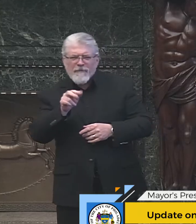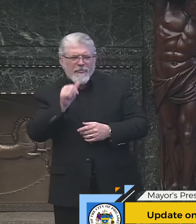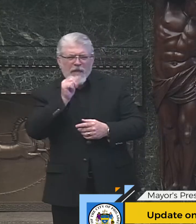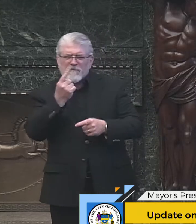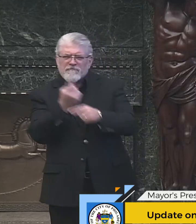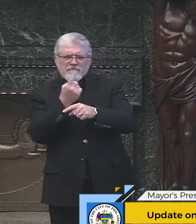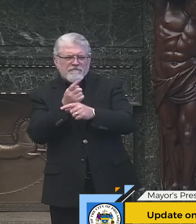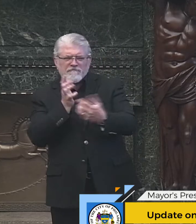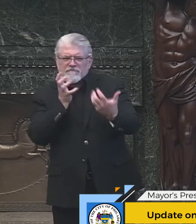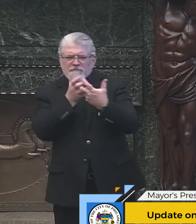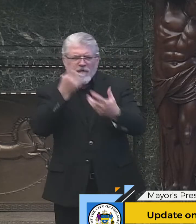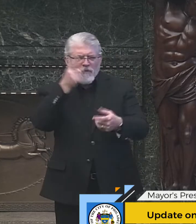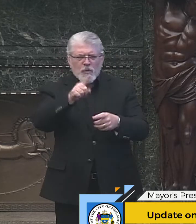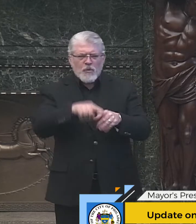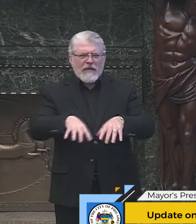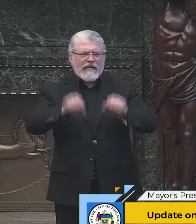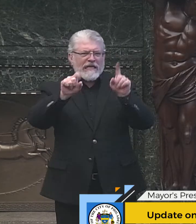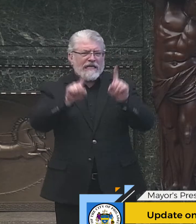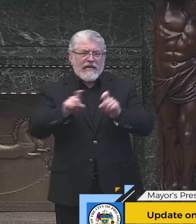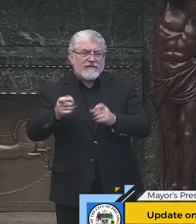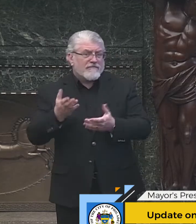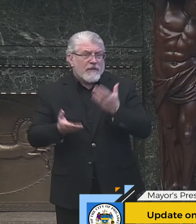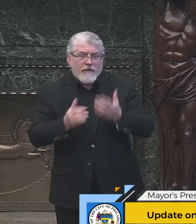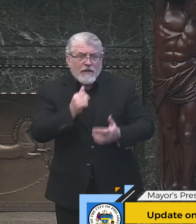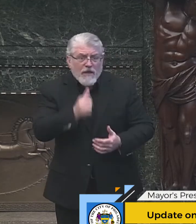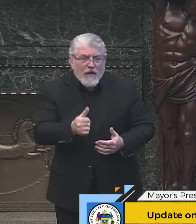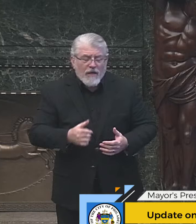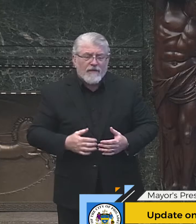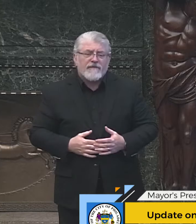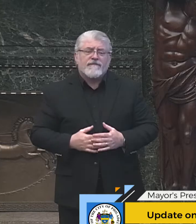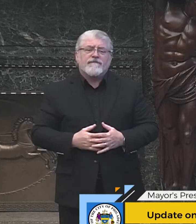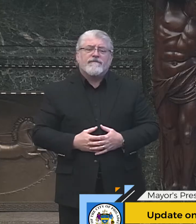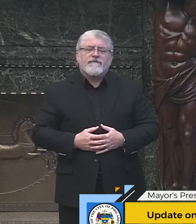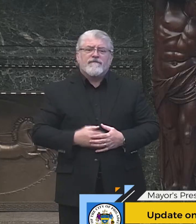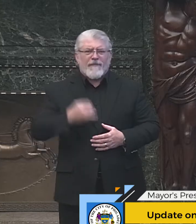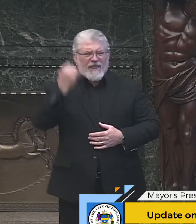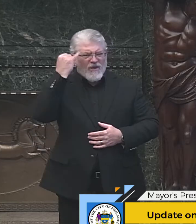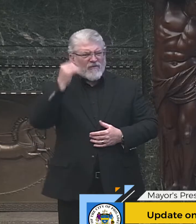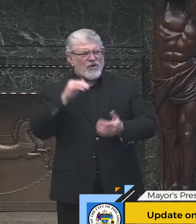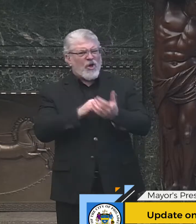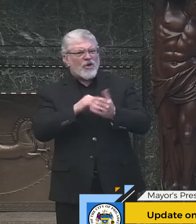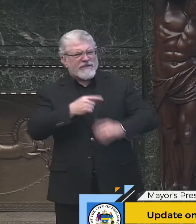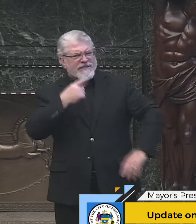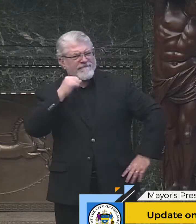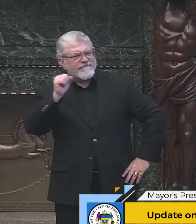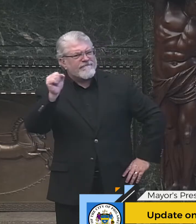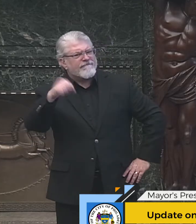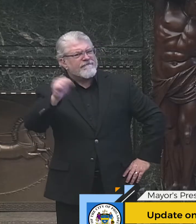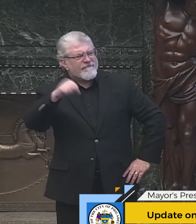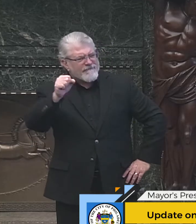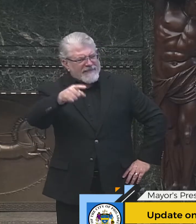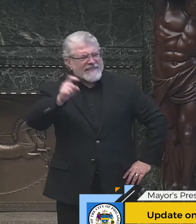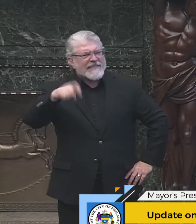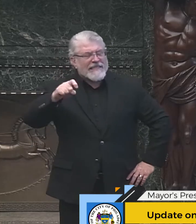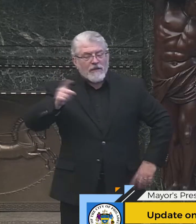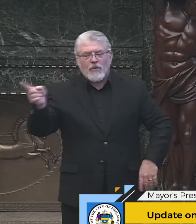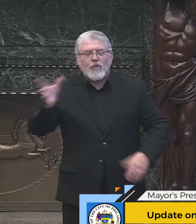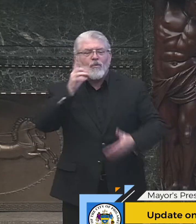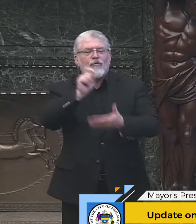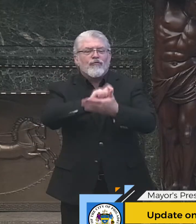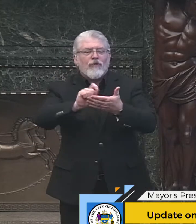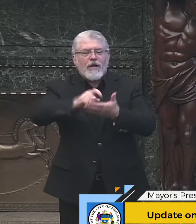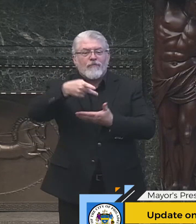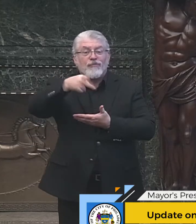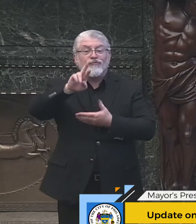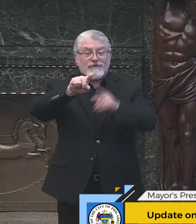advance, and if they do feel it's appropriate, they'll write a prescription and send you to one of their sites. Now we know not everybody has a provider, and the system doesn't work